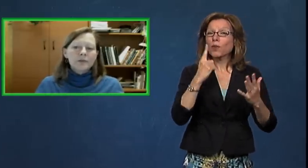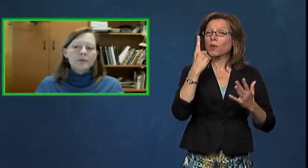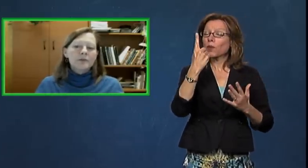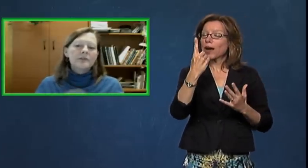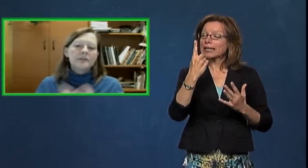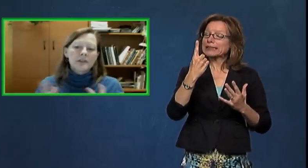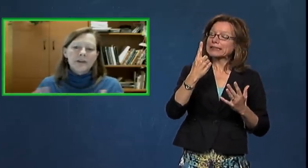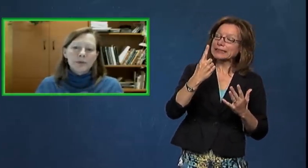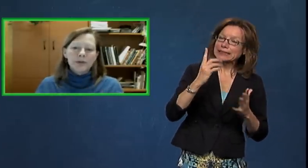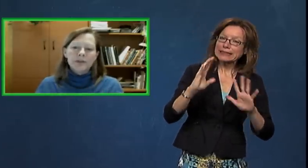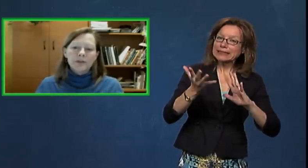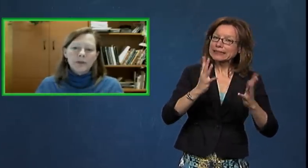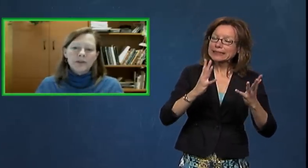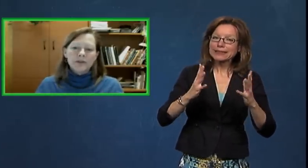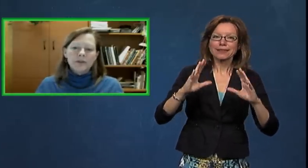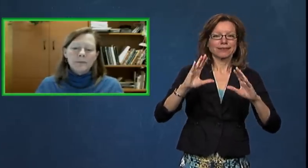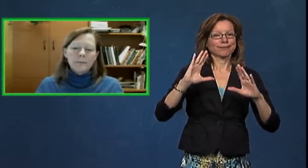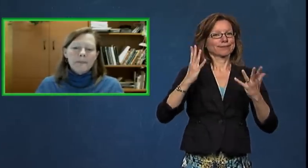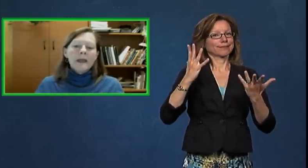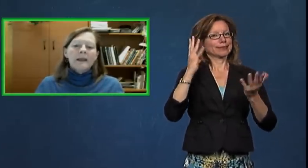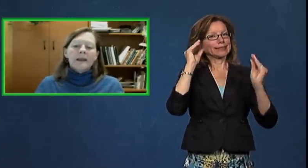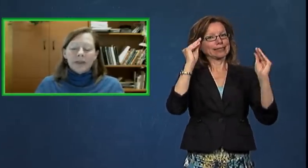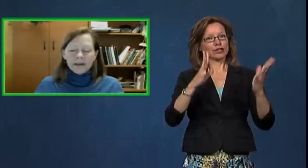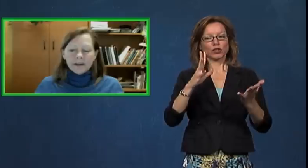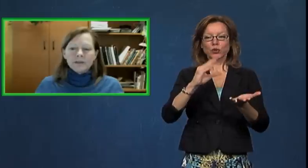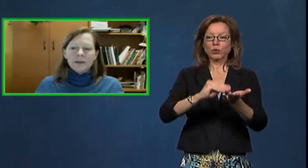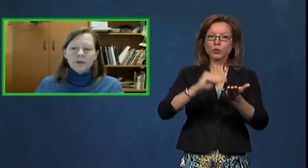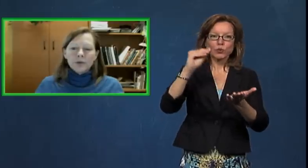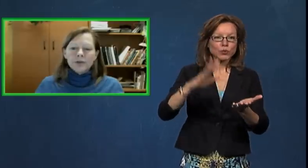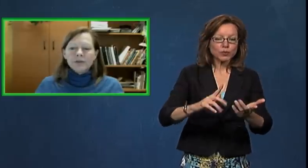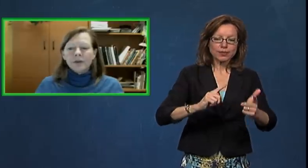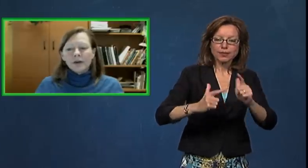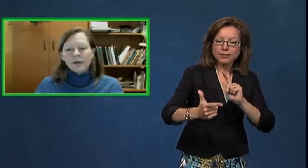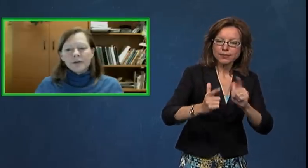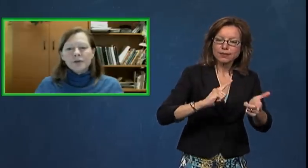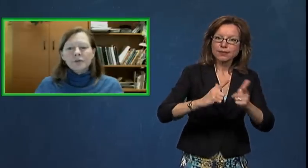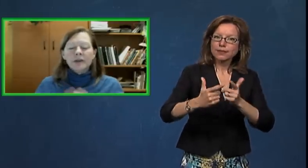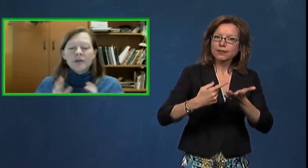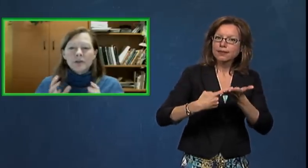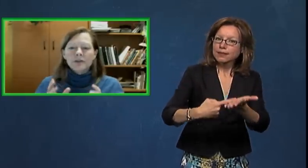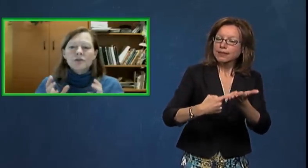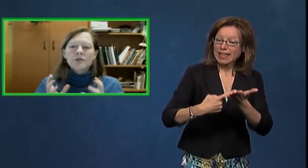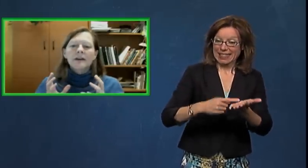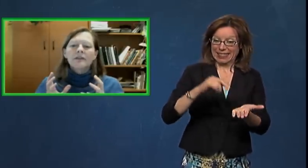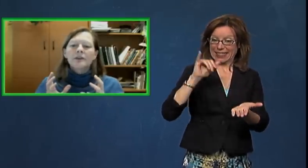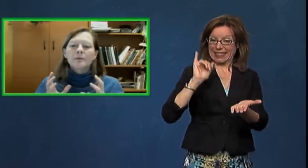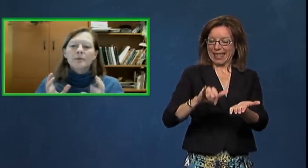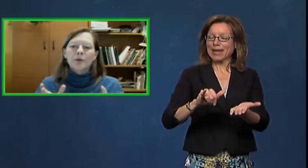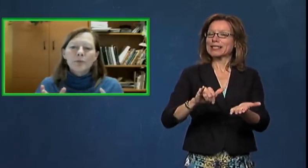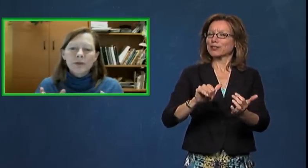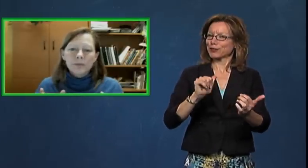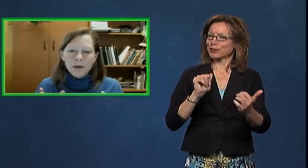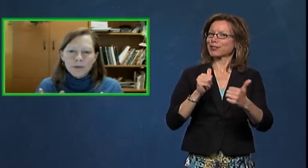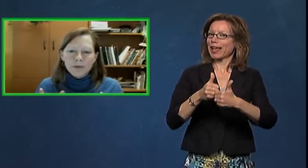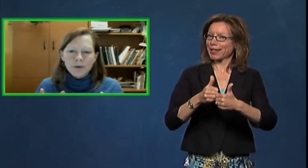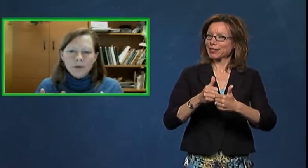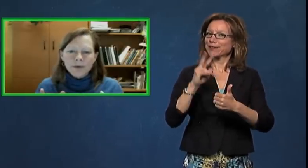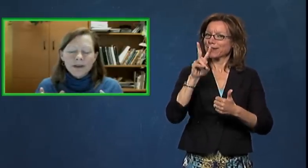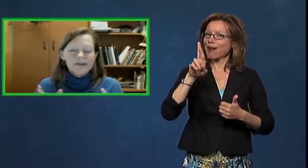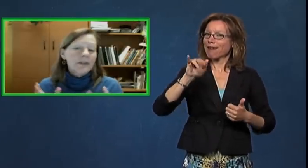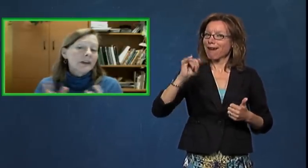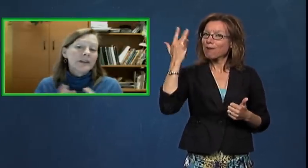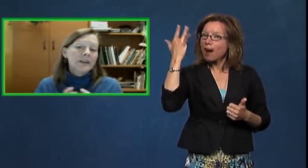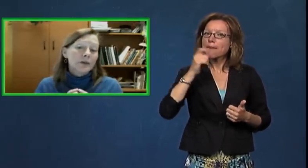be introduced is class participation. And that gets a little more difficult to make sure that you have the appropriate